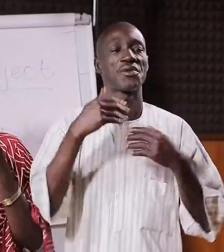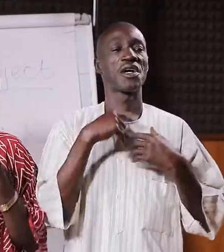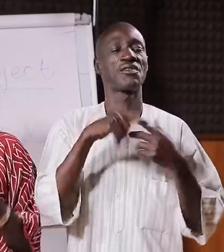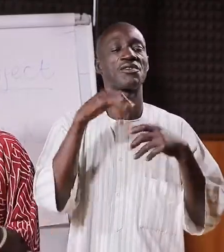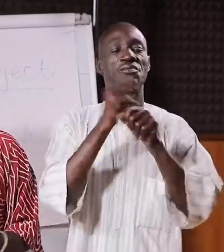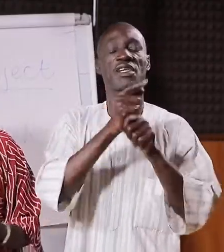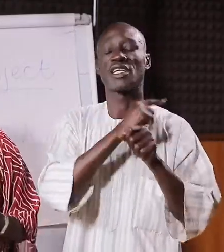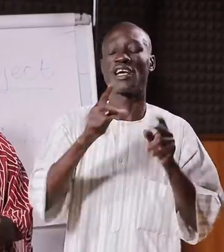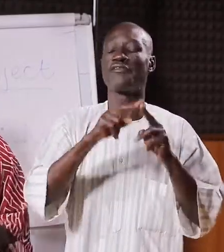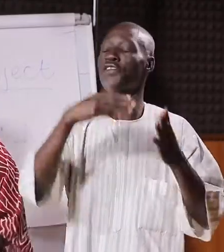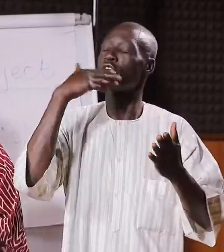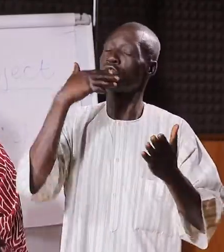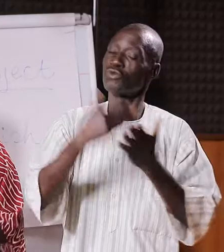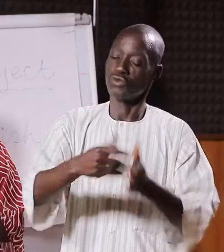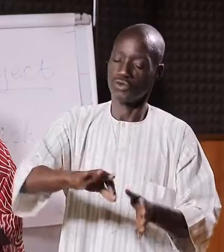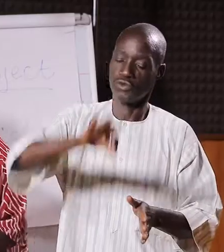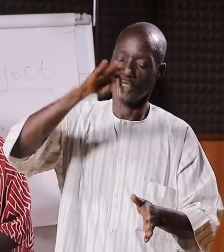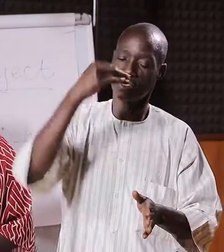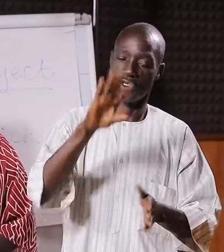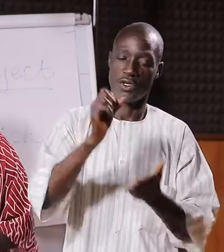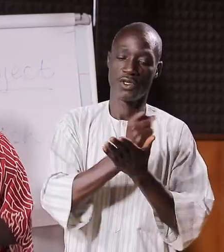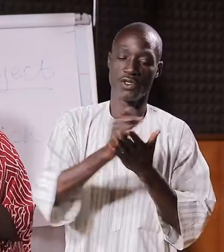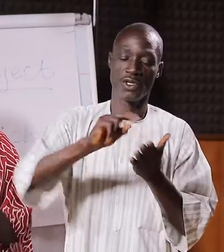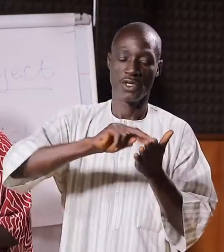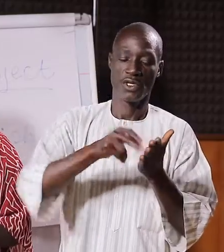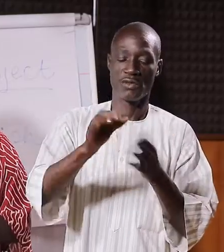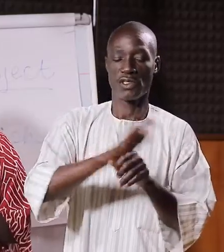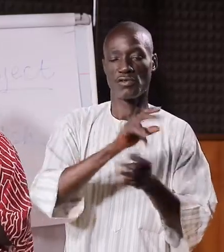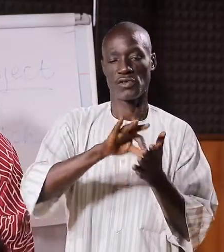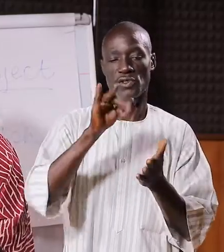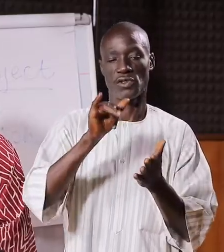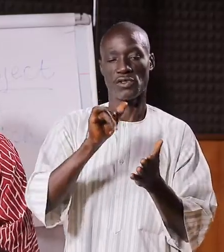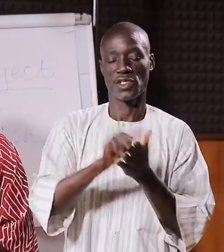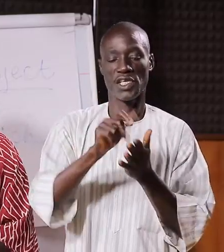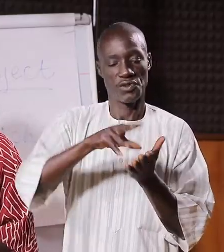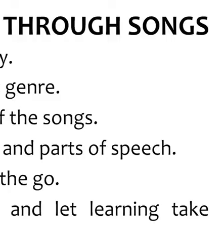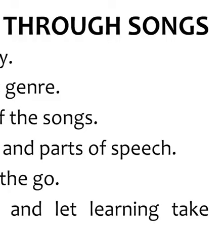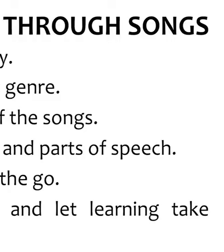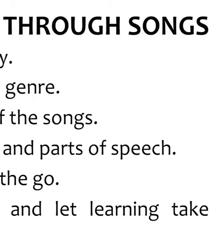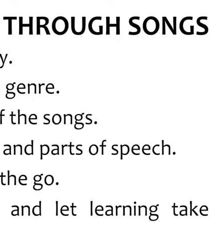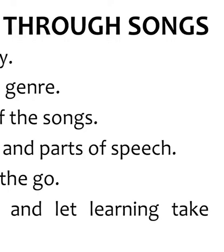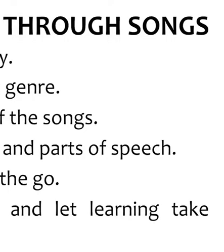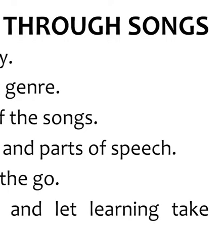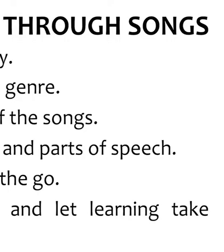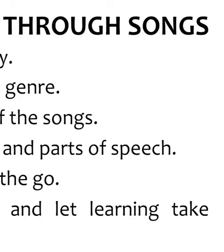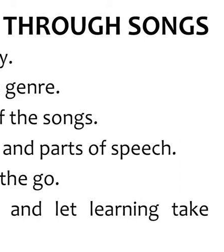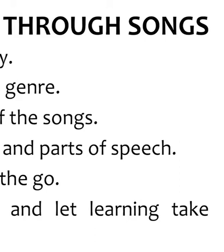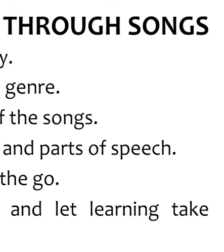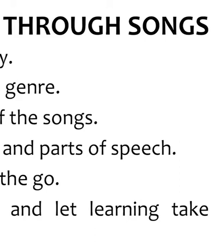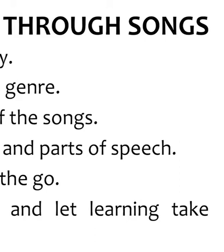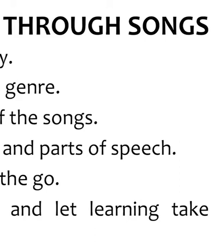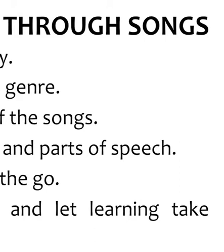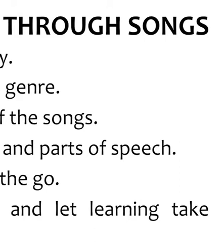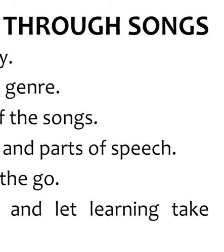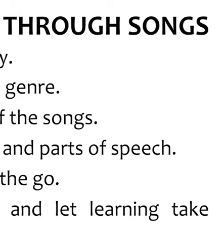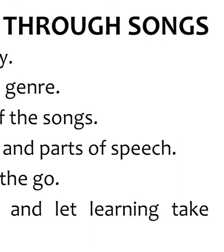a very good choice of songs, meaningful songs, songs that you will learn from. 2, stick to an